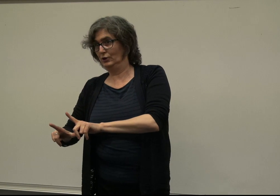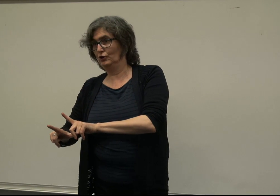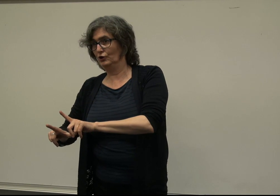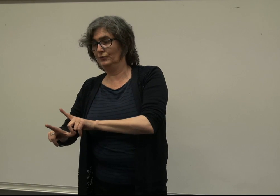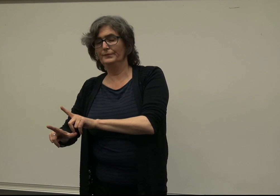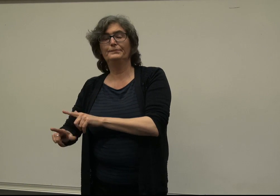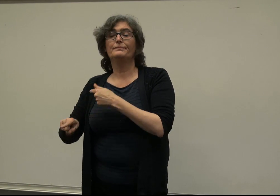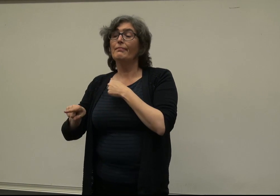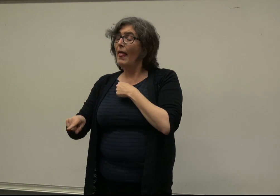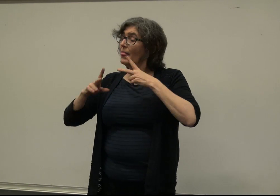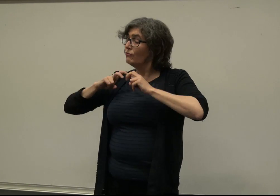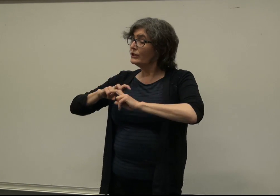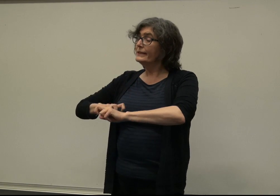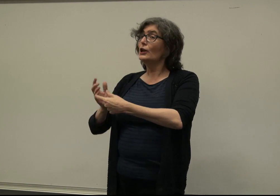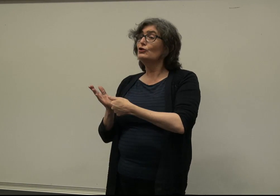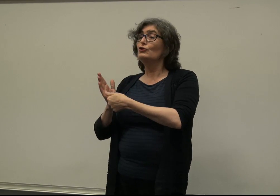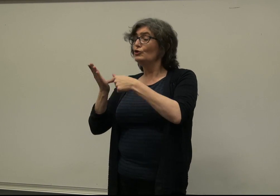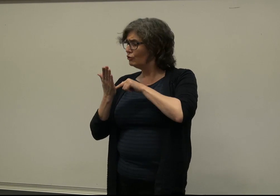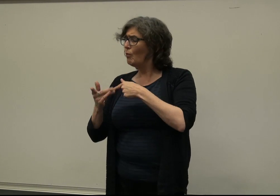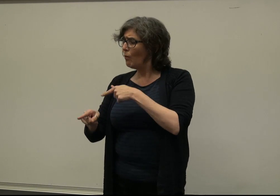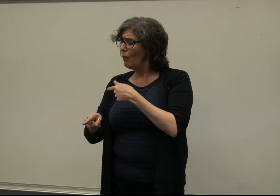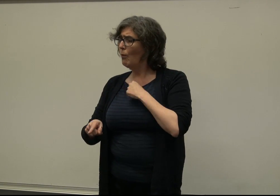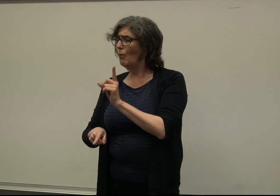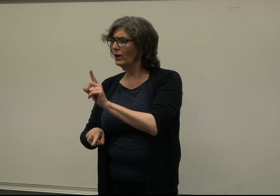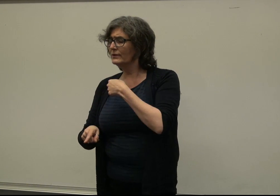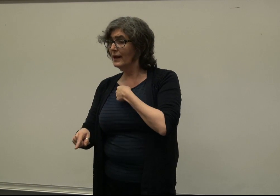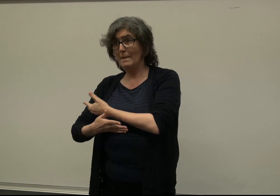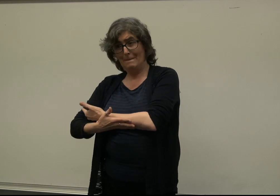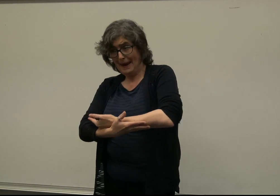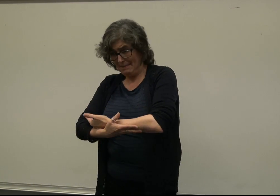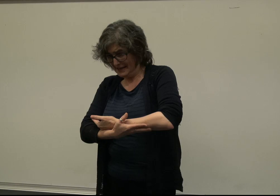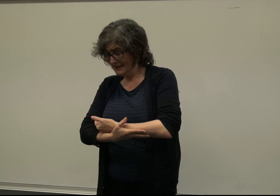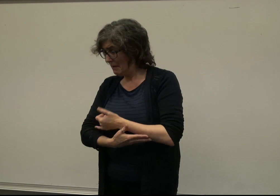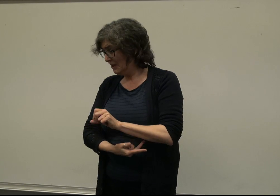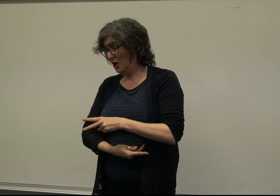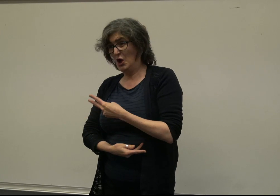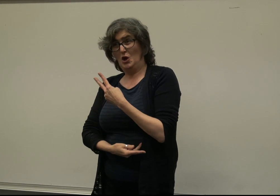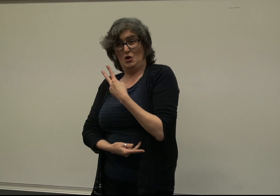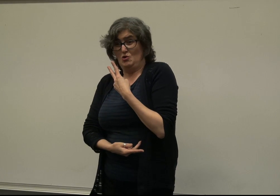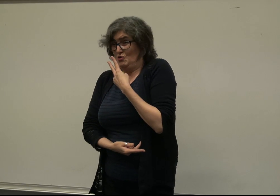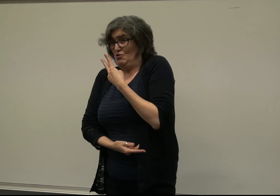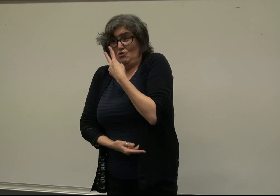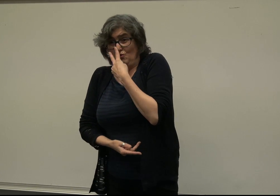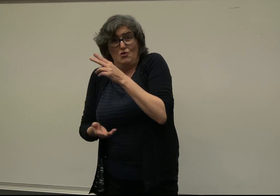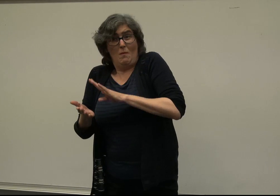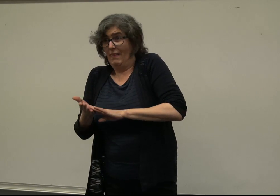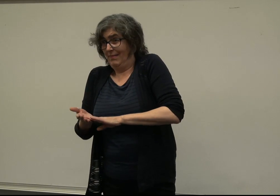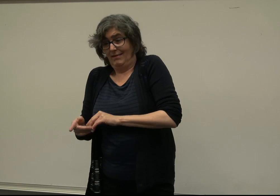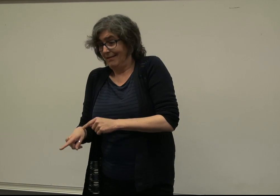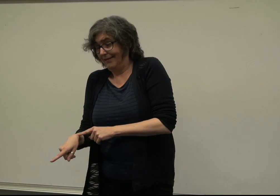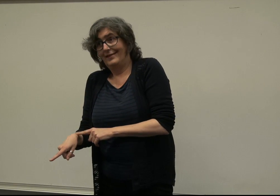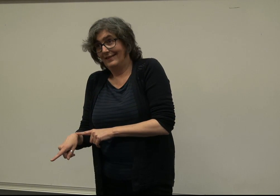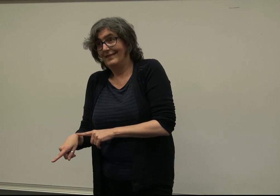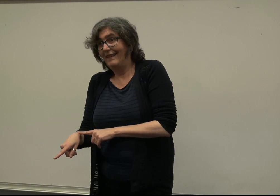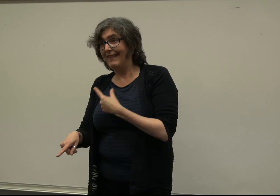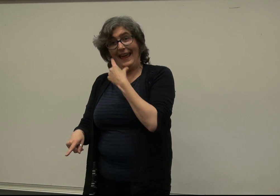babies, at a couple of months certainly are able to distinguish their two languages. But there are some studies